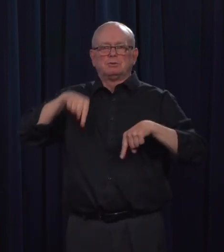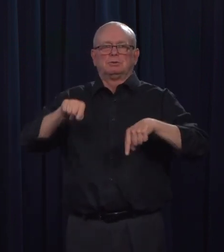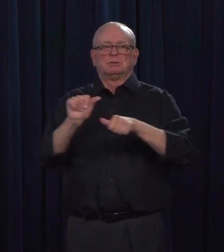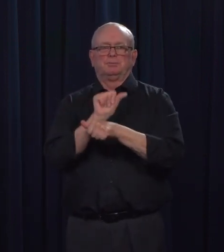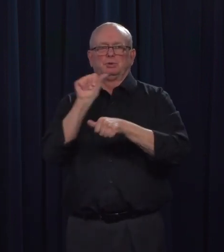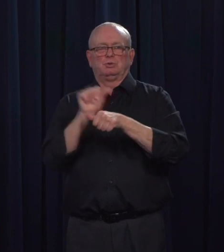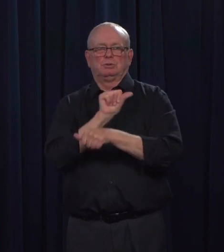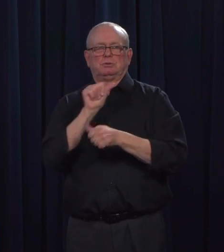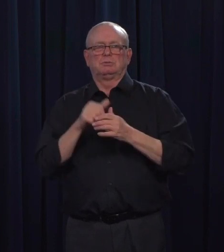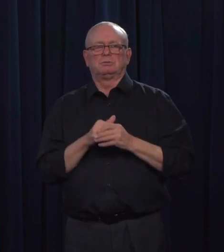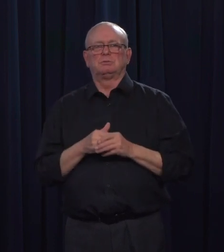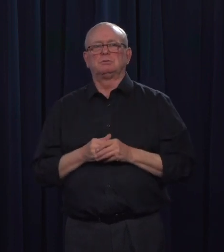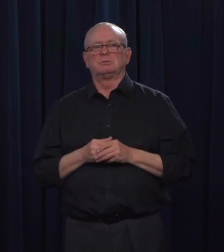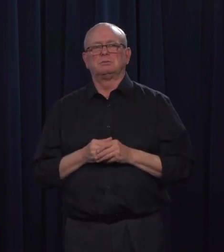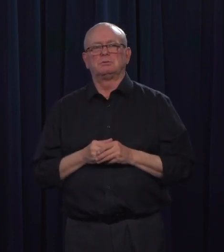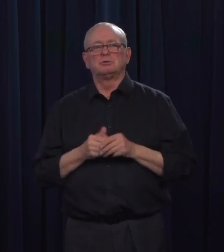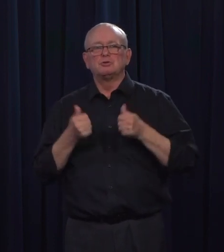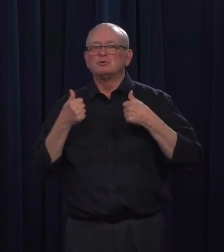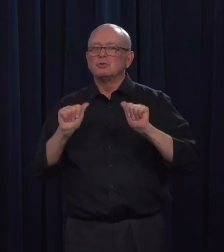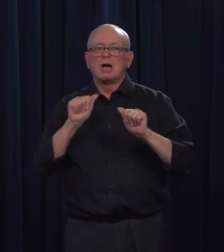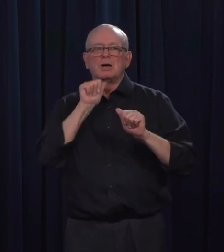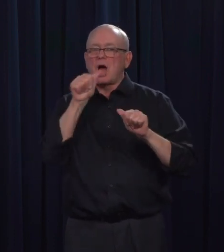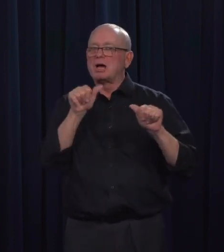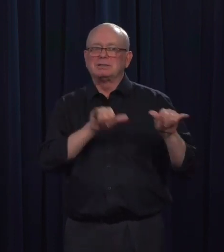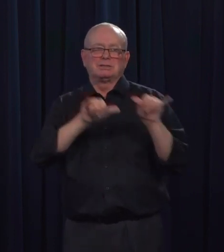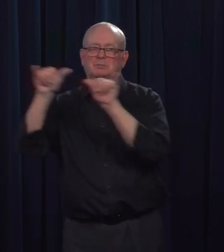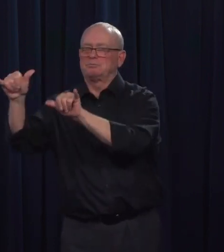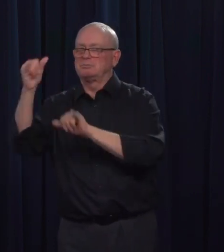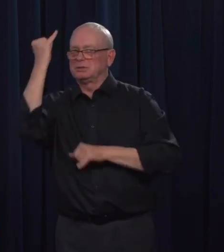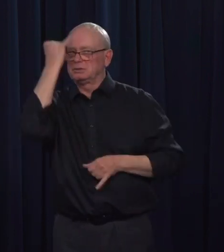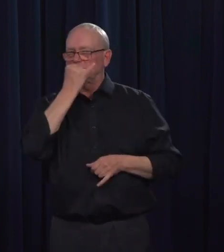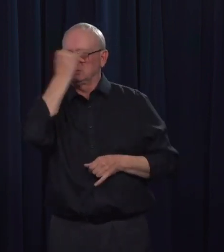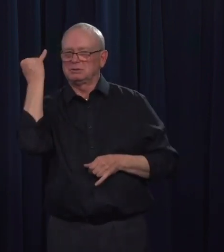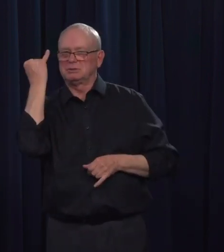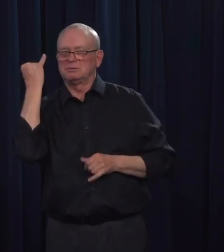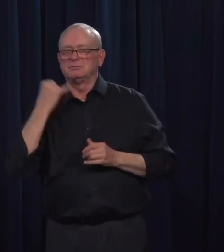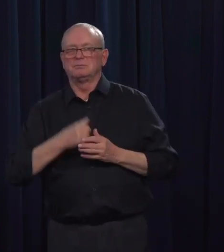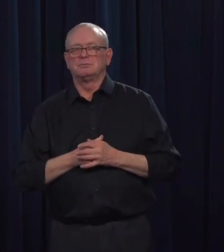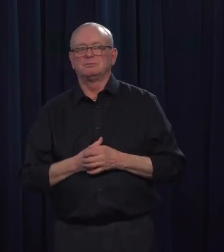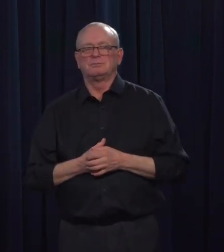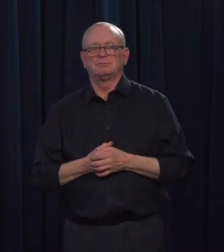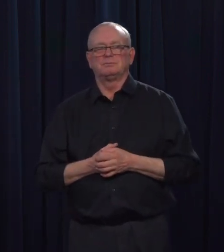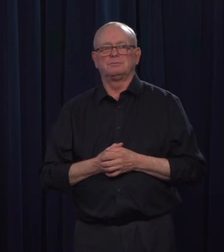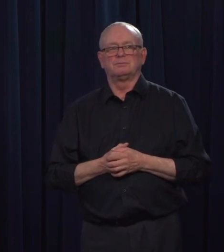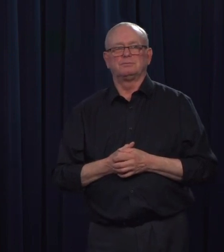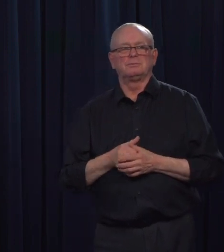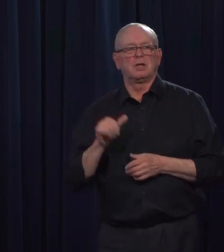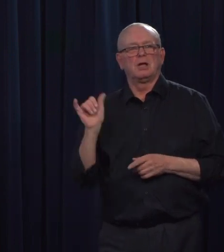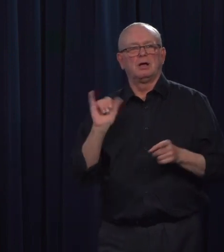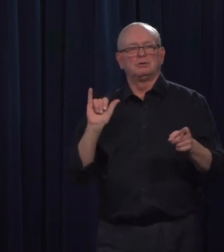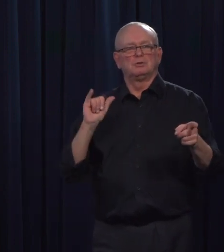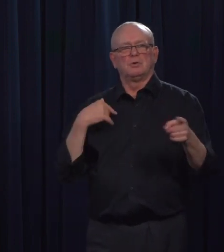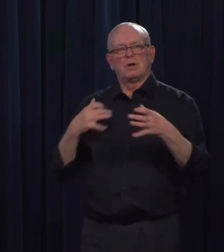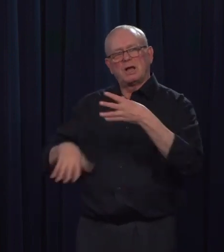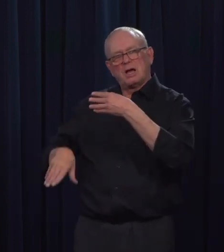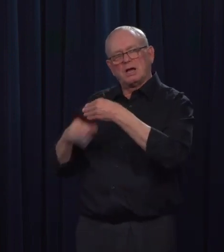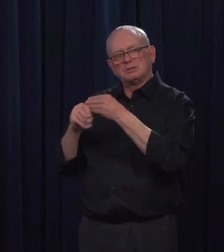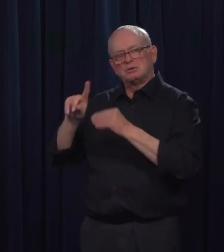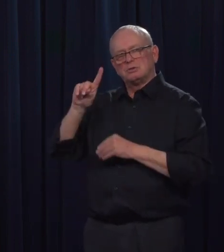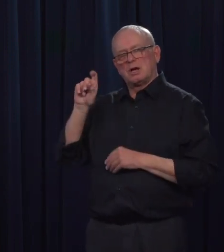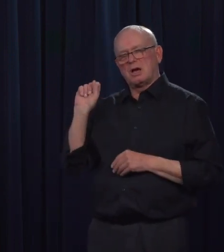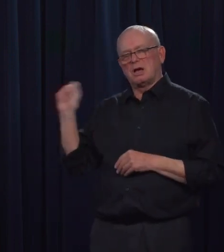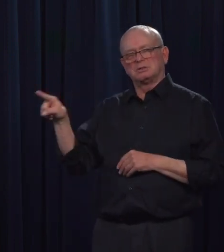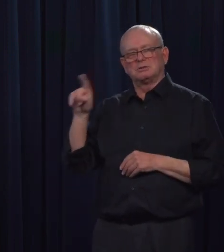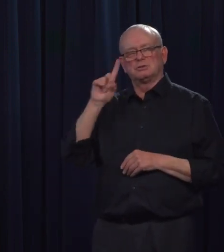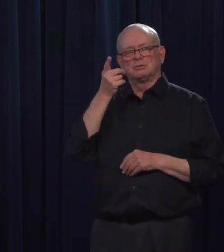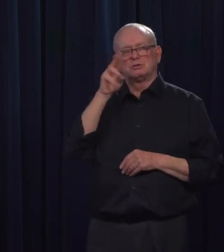the curve. Question of Dr. Jaffe Sure, it's a follow-up actually to Dean's questions about bed distribution or looking at alternate